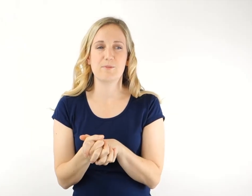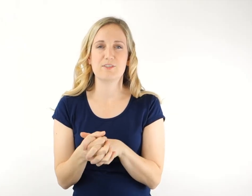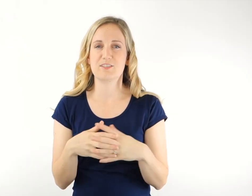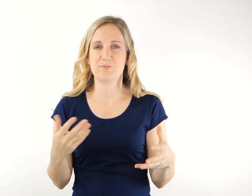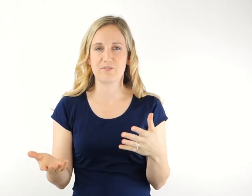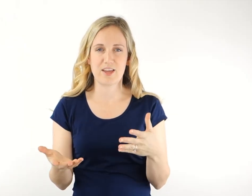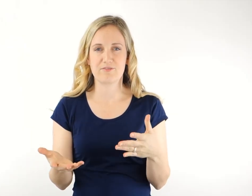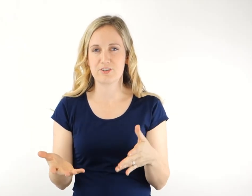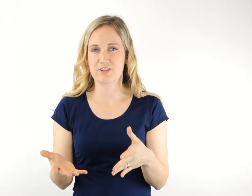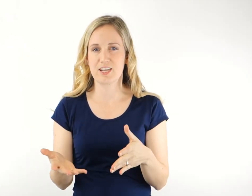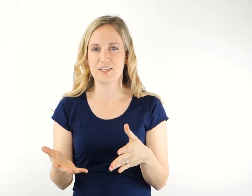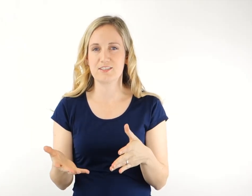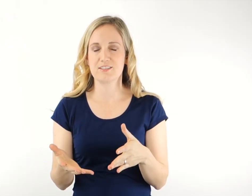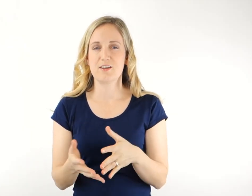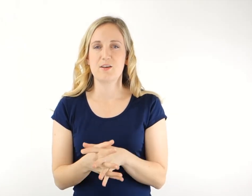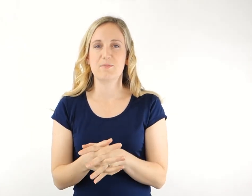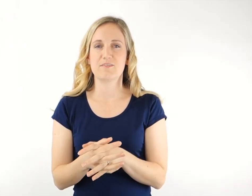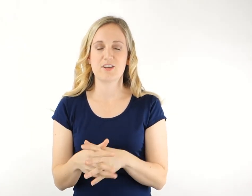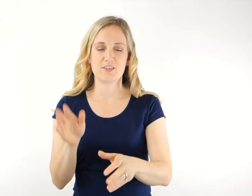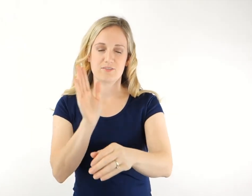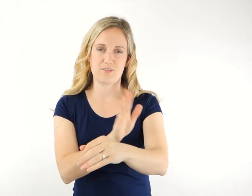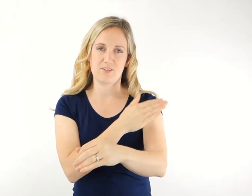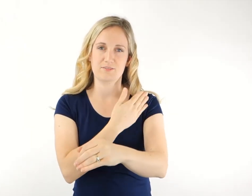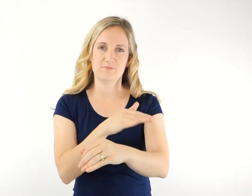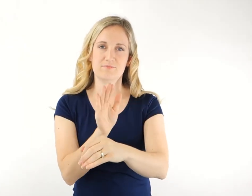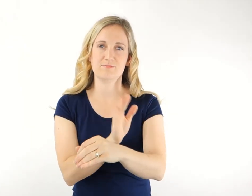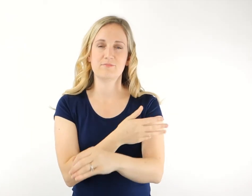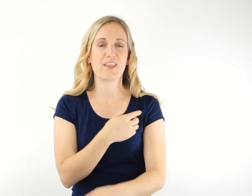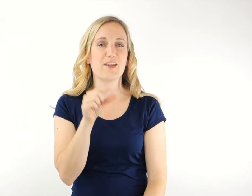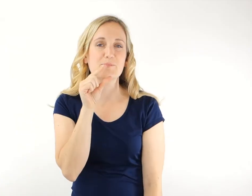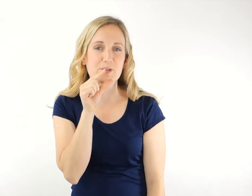to simplify it for your kids. But I've taught you song and bird.